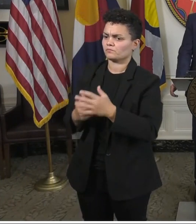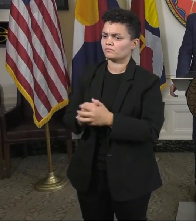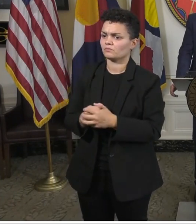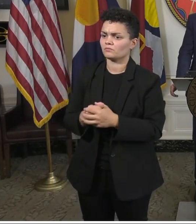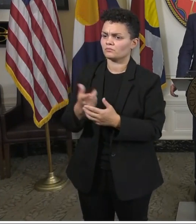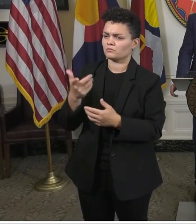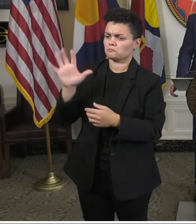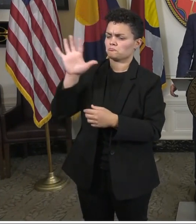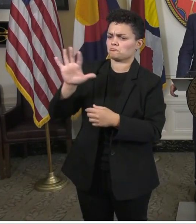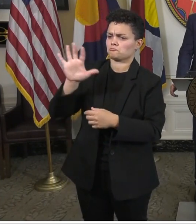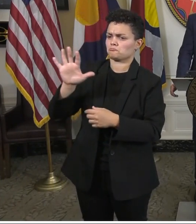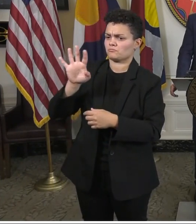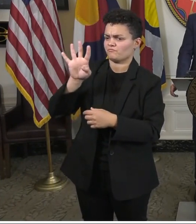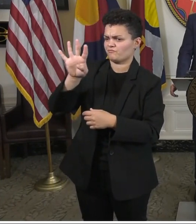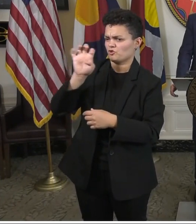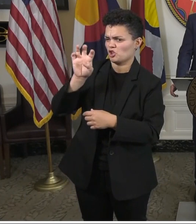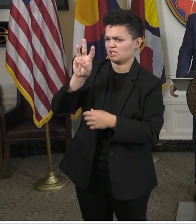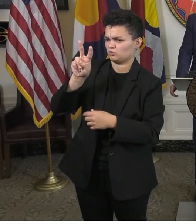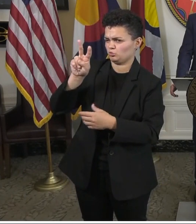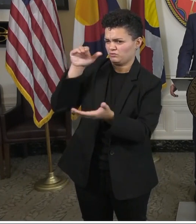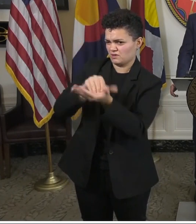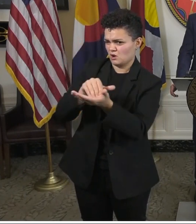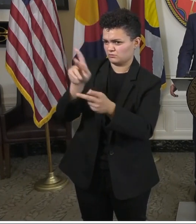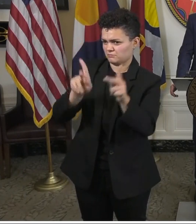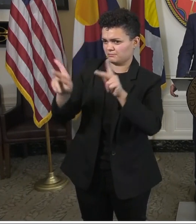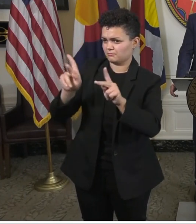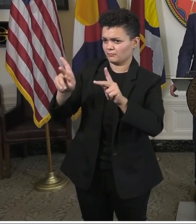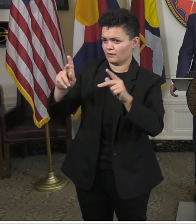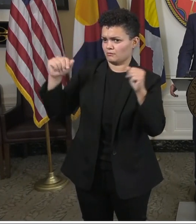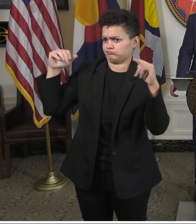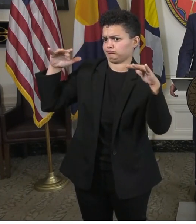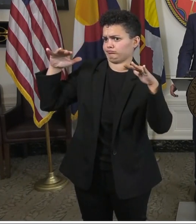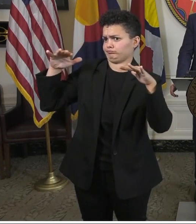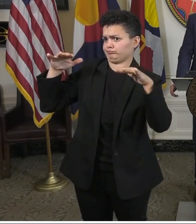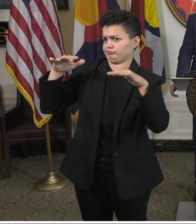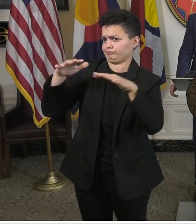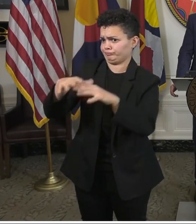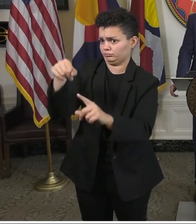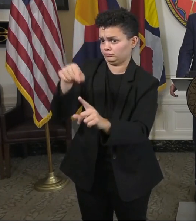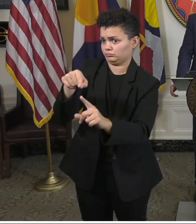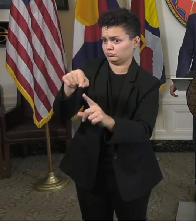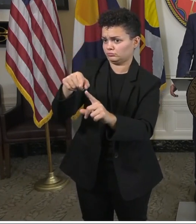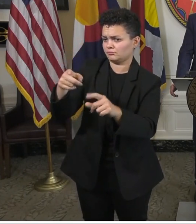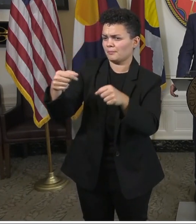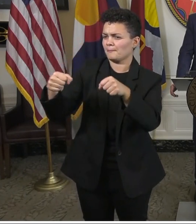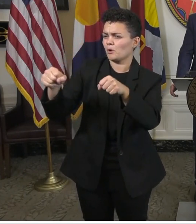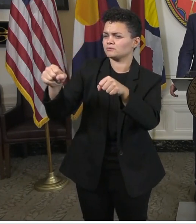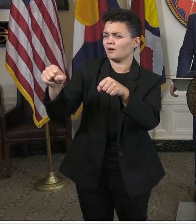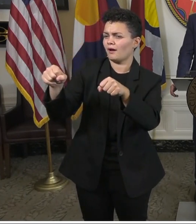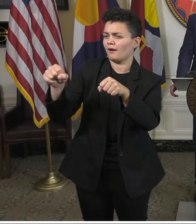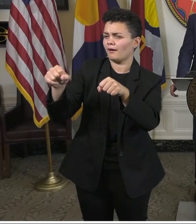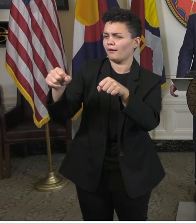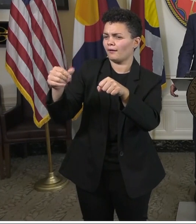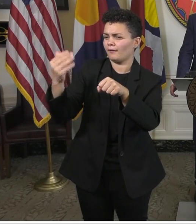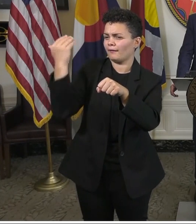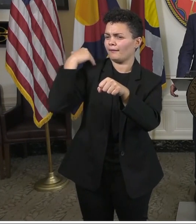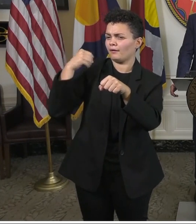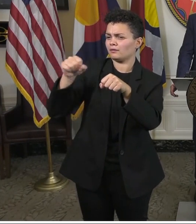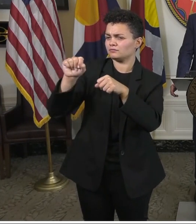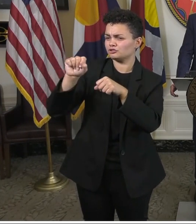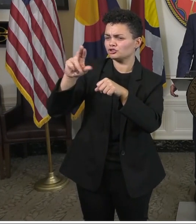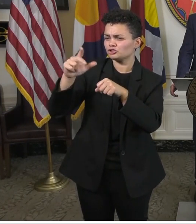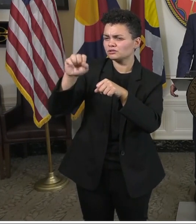462,000 people attended this year's motorcycle rally in Sturgis, South Dakota. Undoubtedly, a great many of these